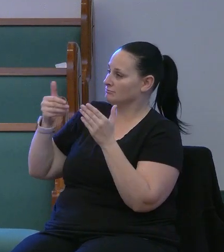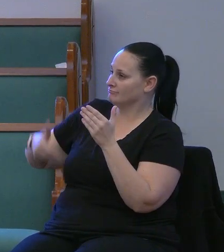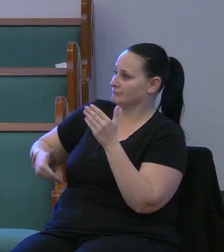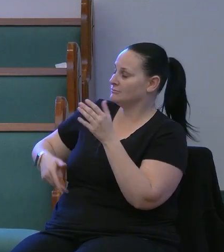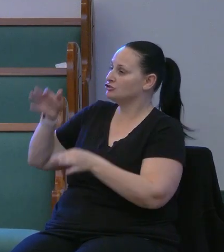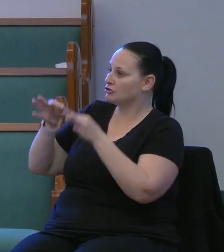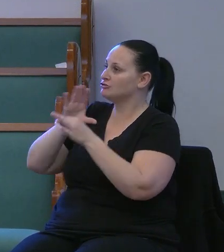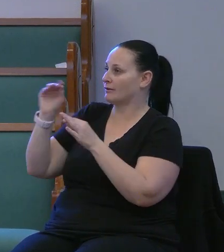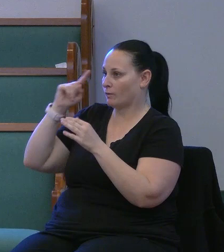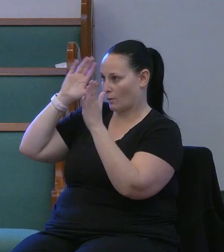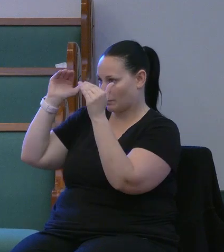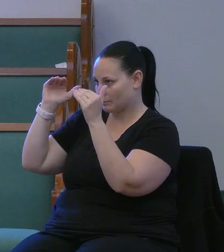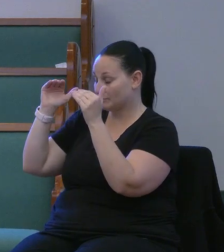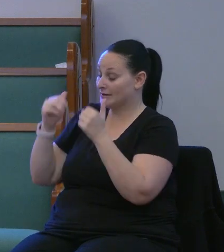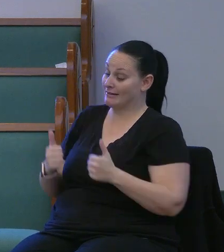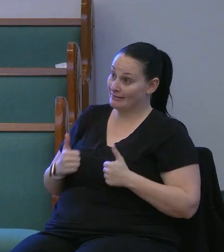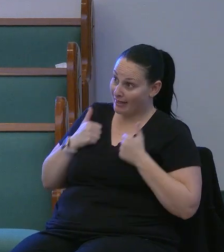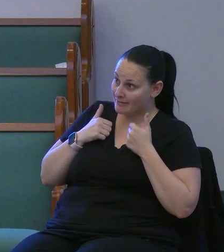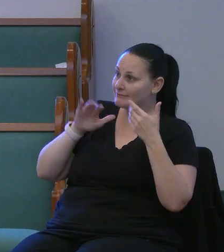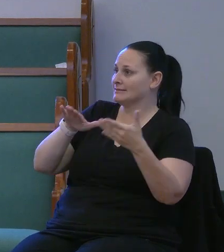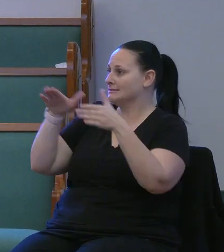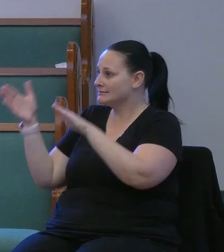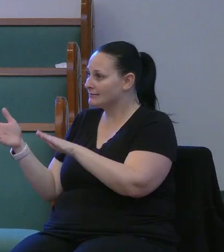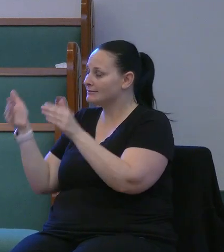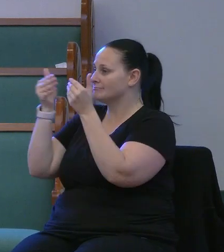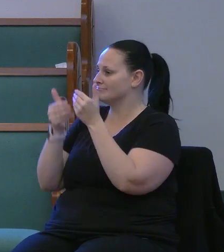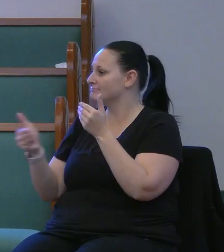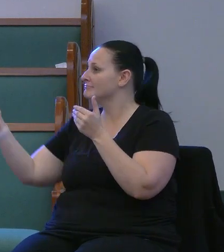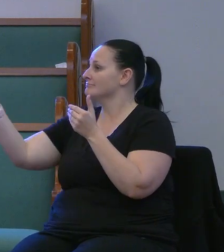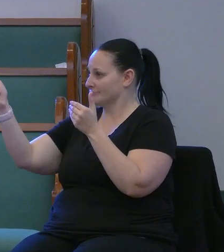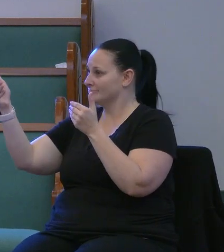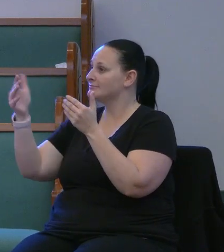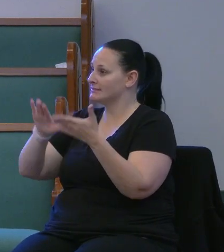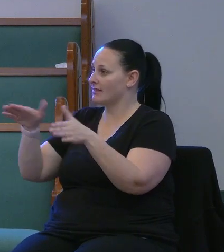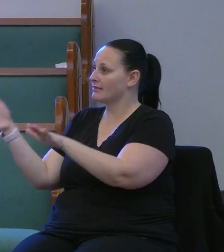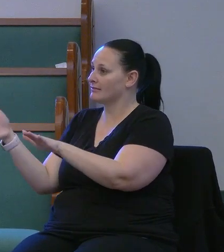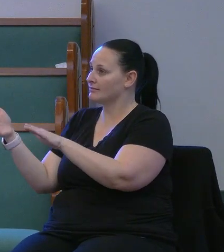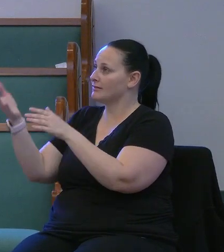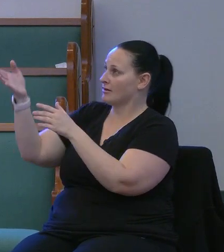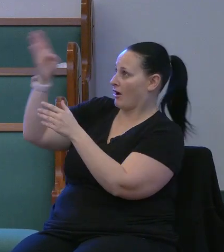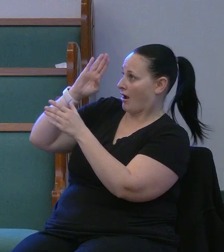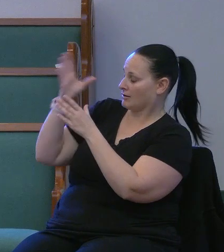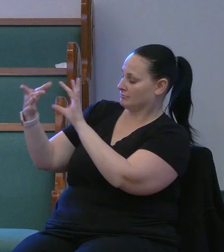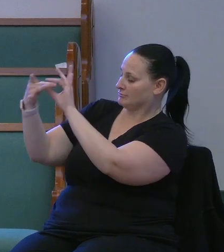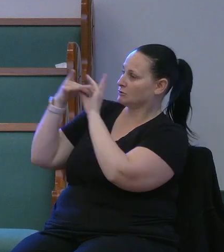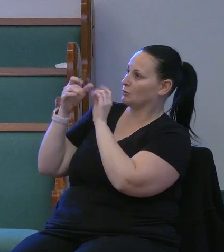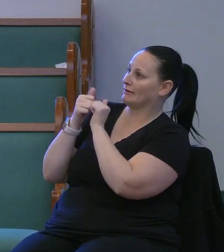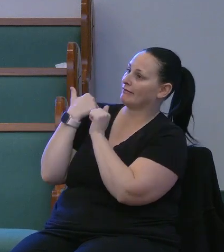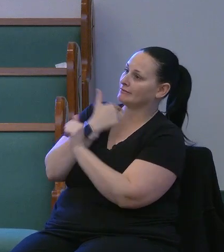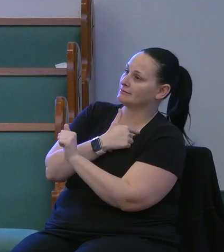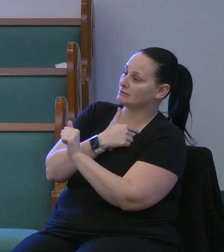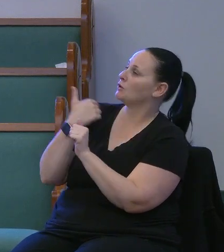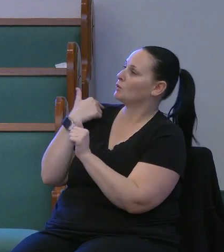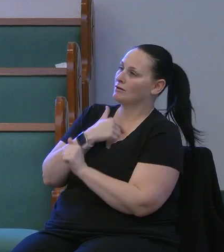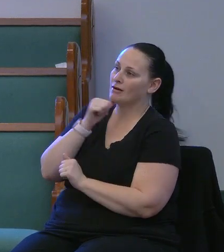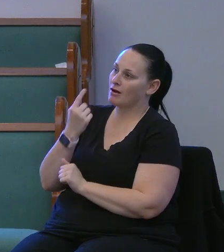our hope. In life, in death, in life beyond death, God is with us.